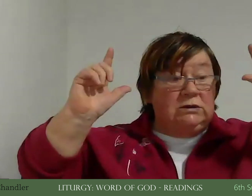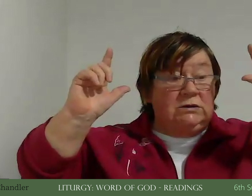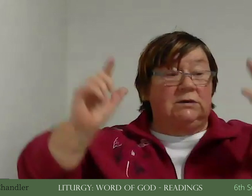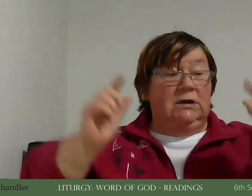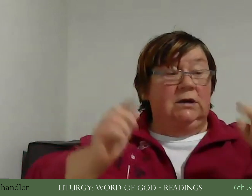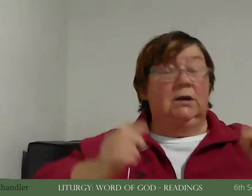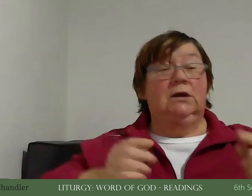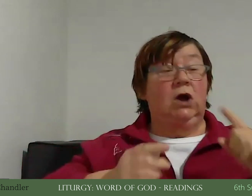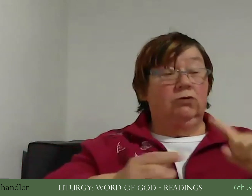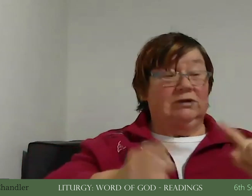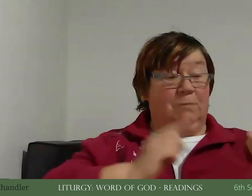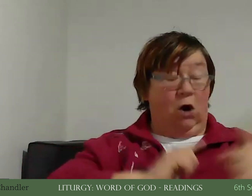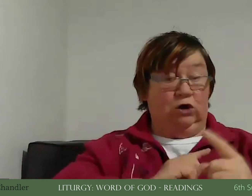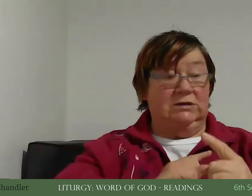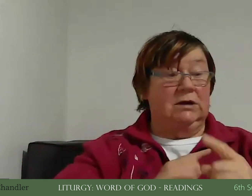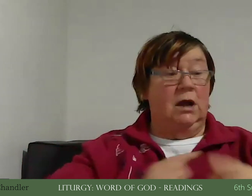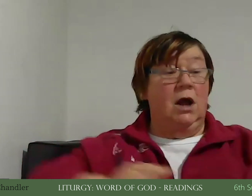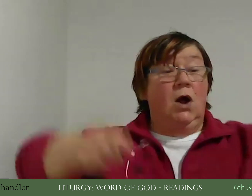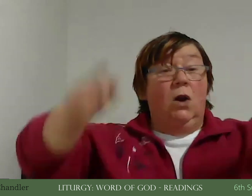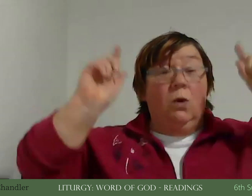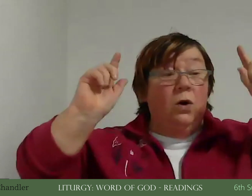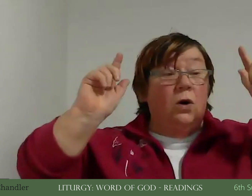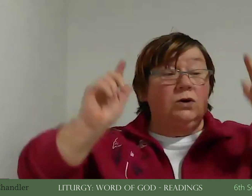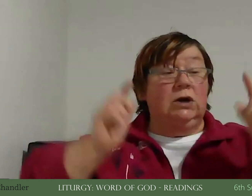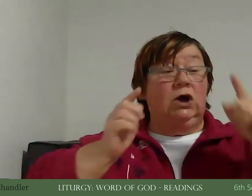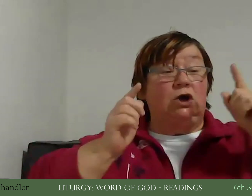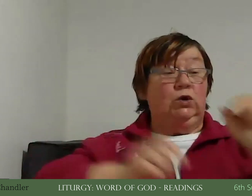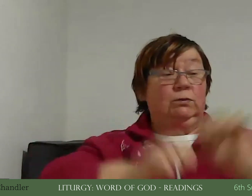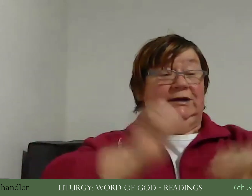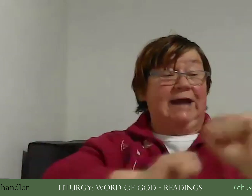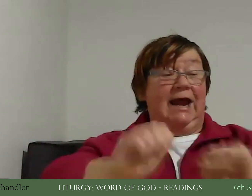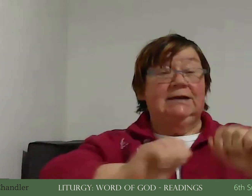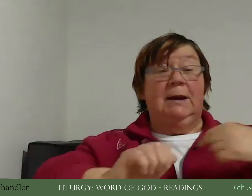Thank you.